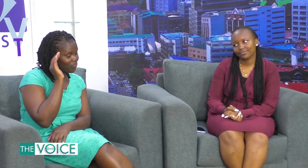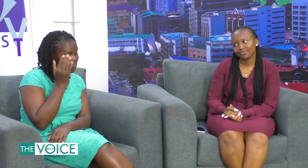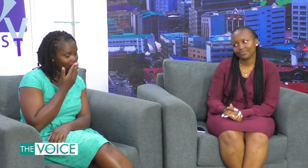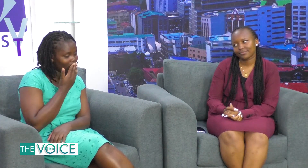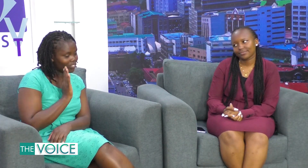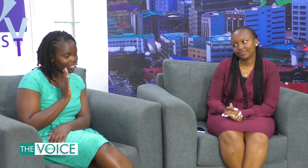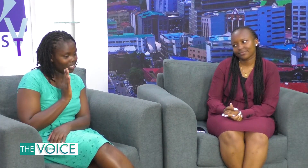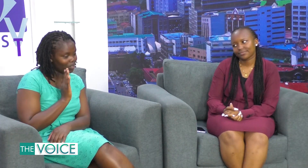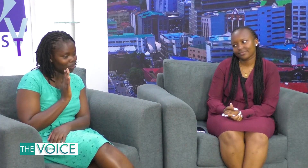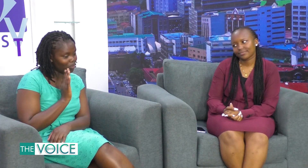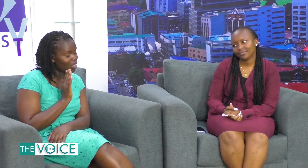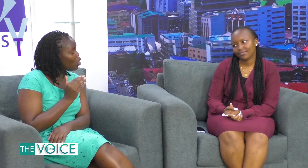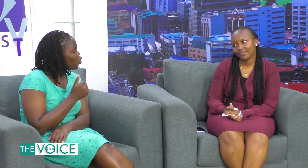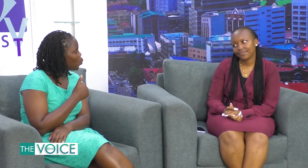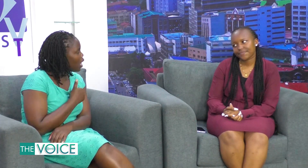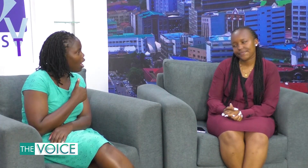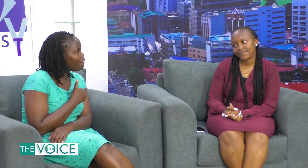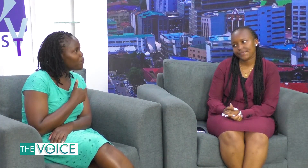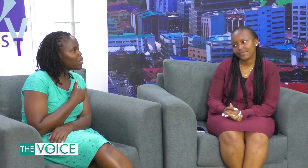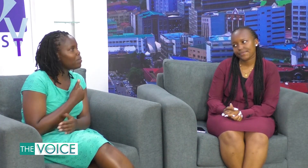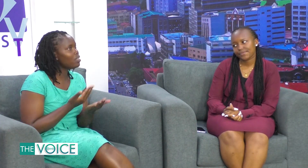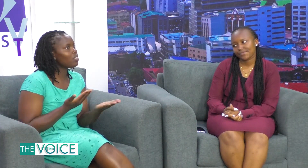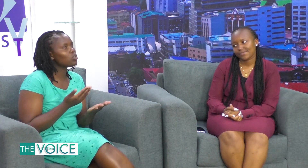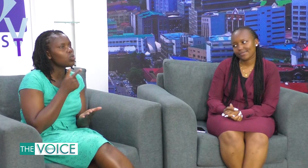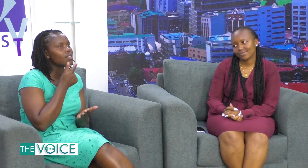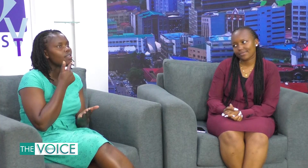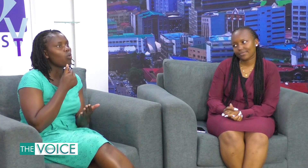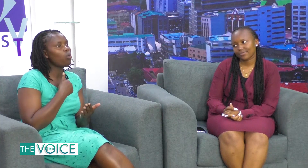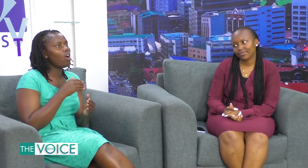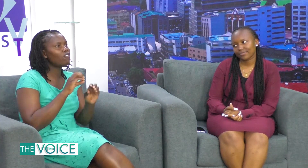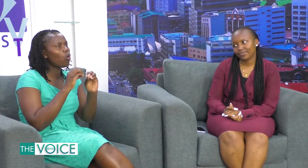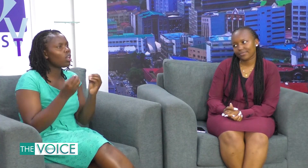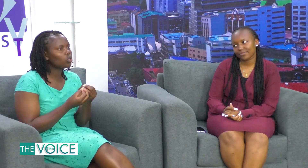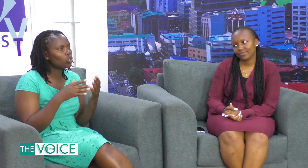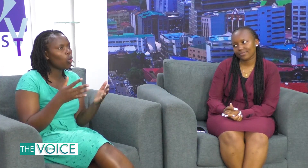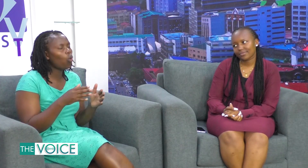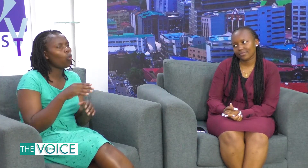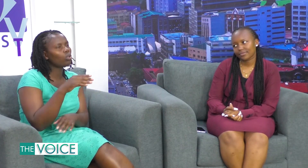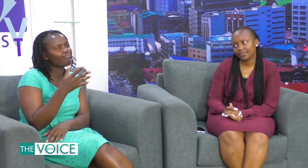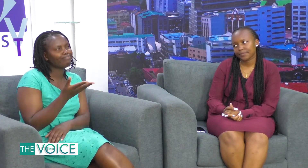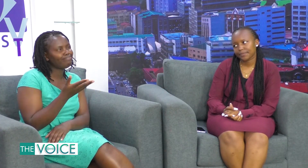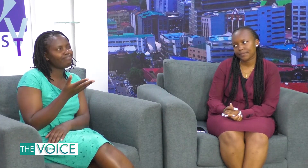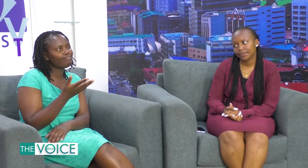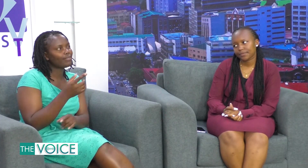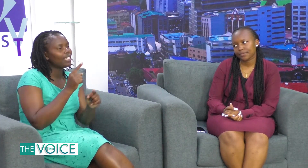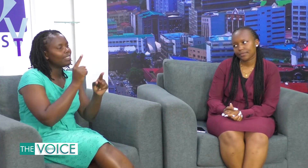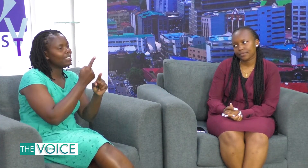Viewers, you have heard it all. Do you have maybe... would you tell us